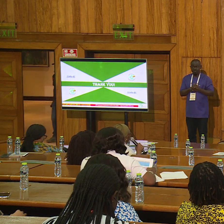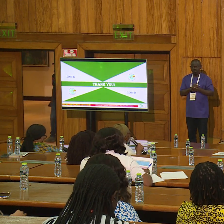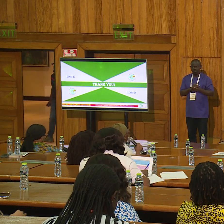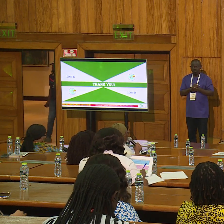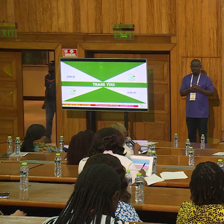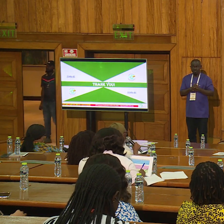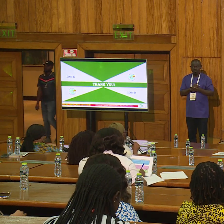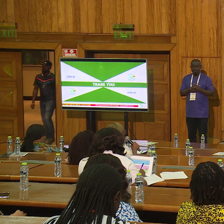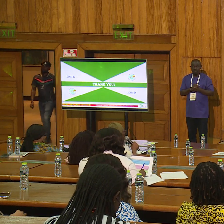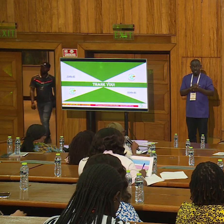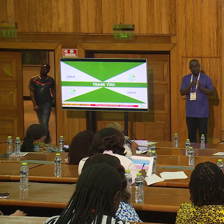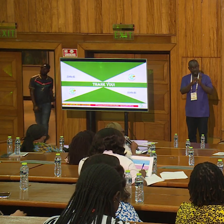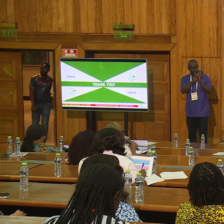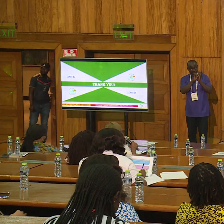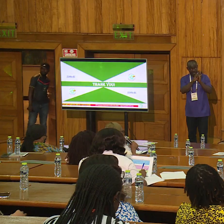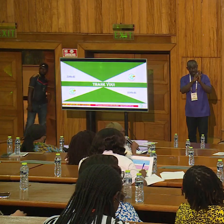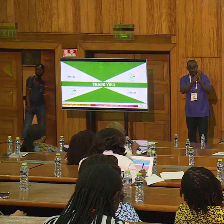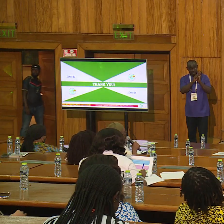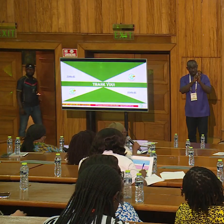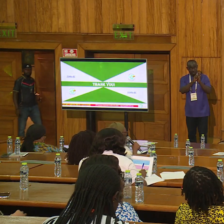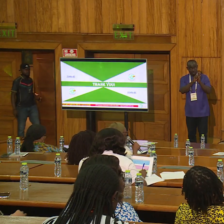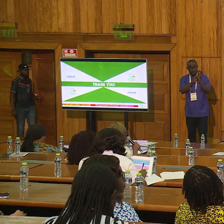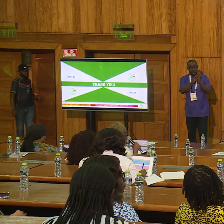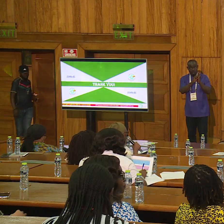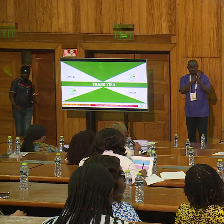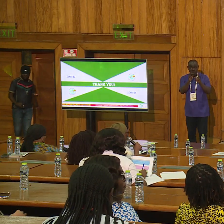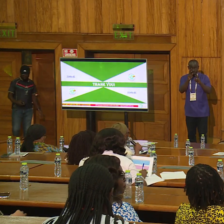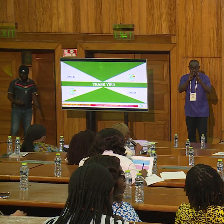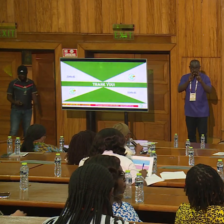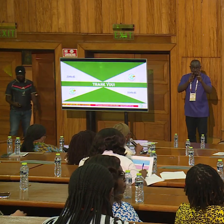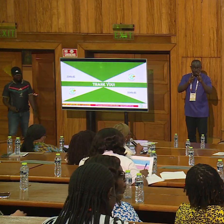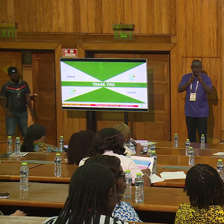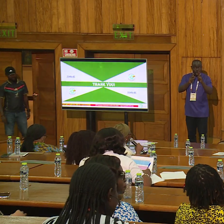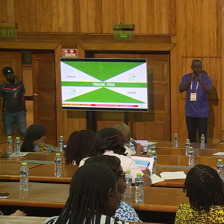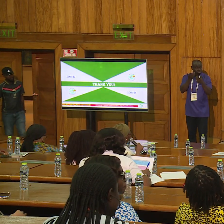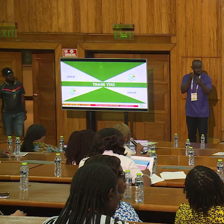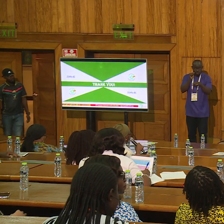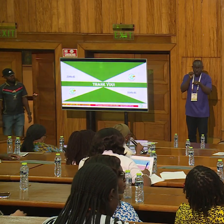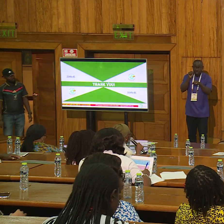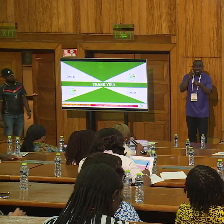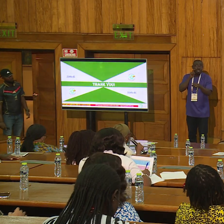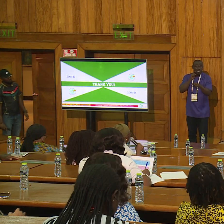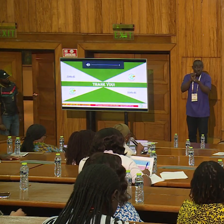If I give you an example of the key populations on sex workers,